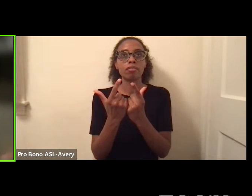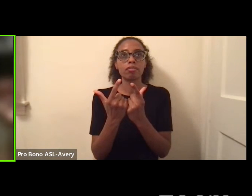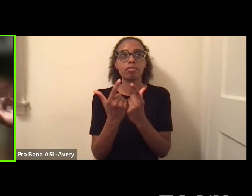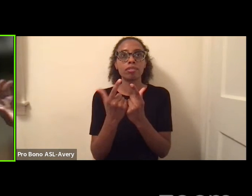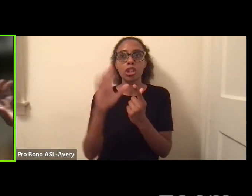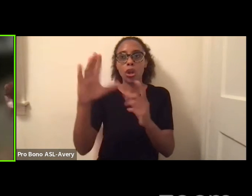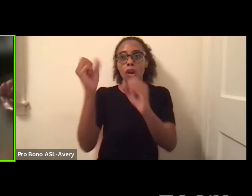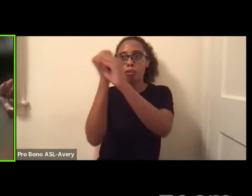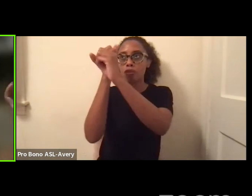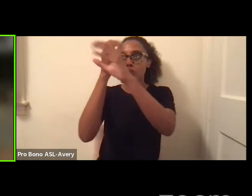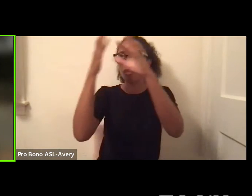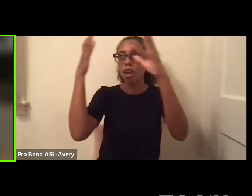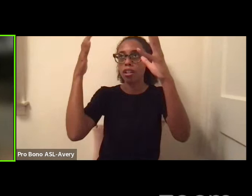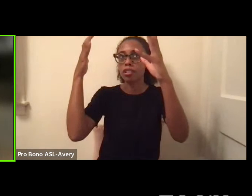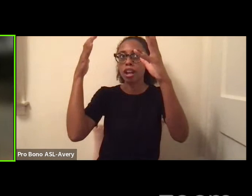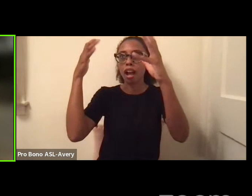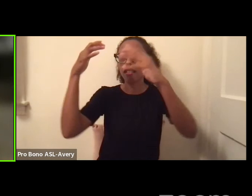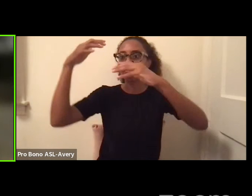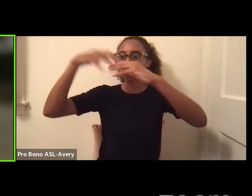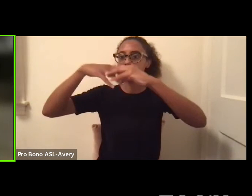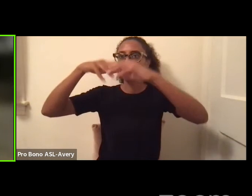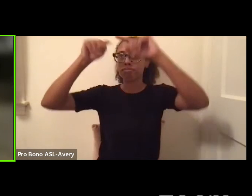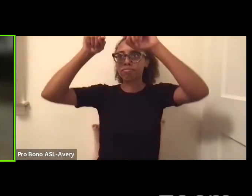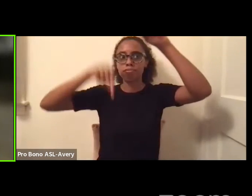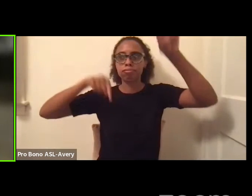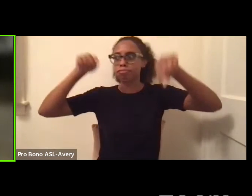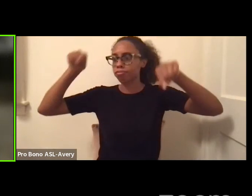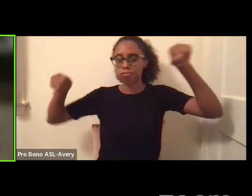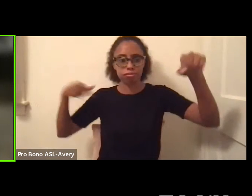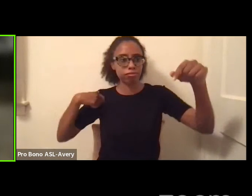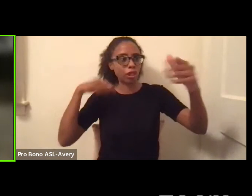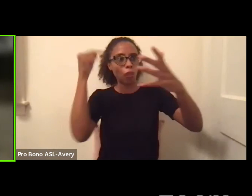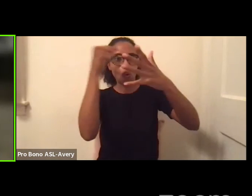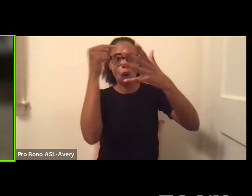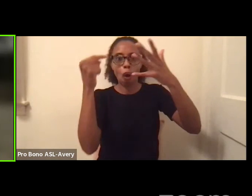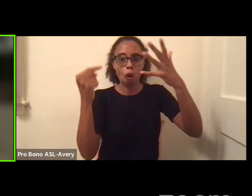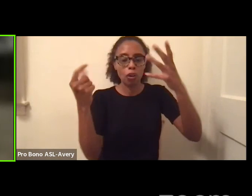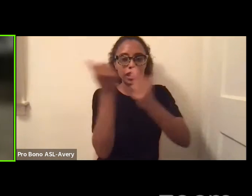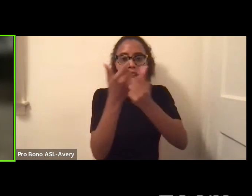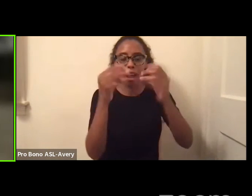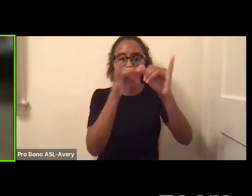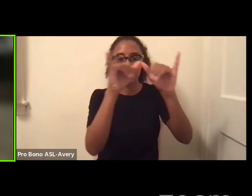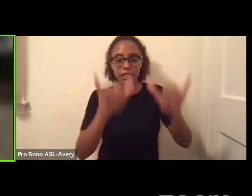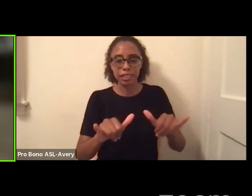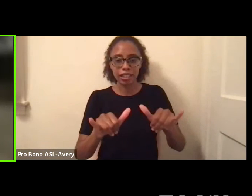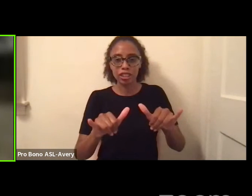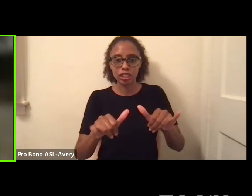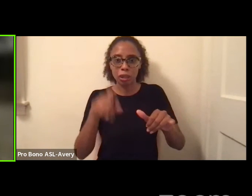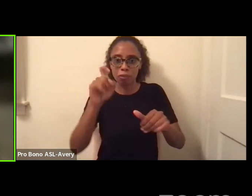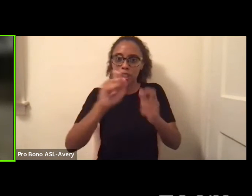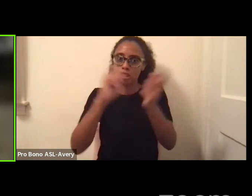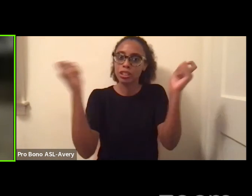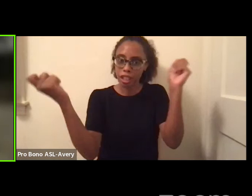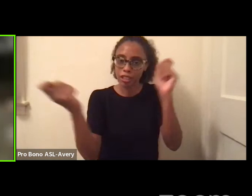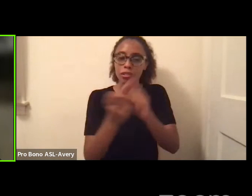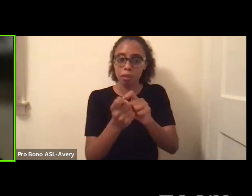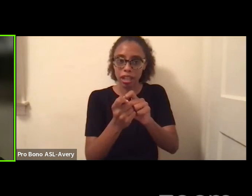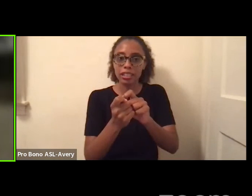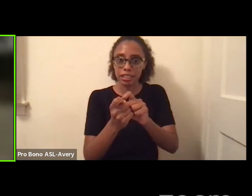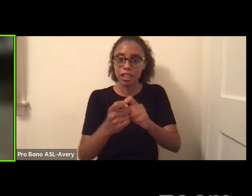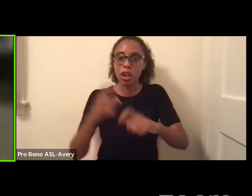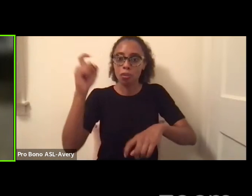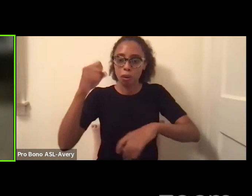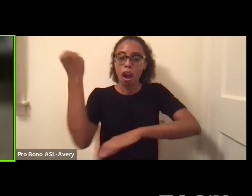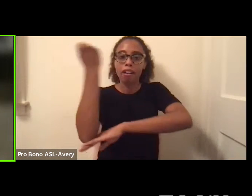The goals can go on forever. Every single system requires transformation, requires abolition